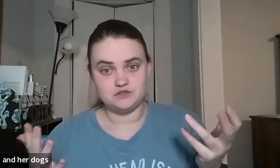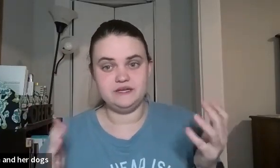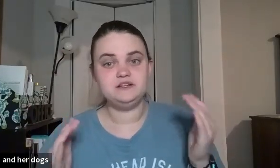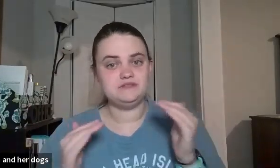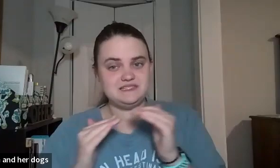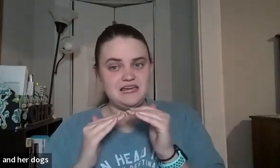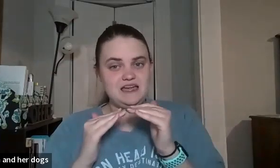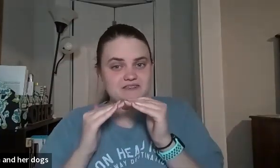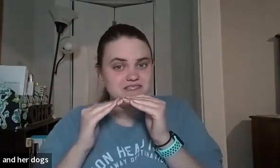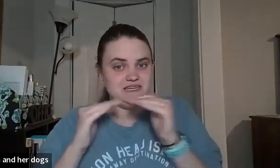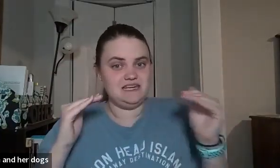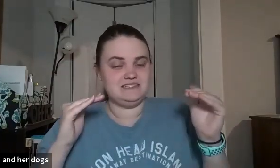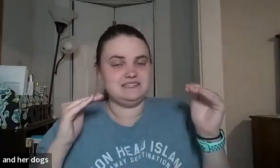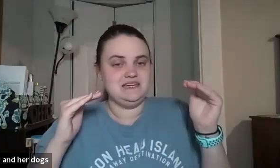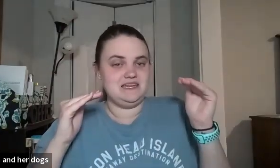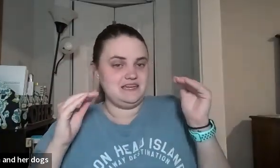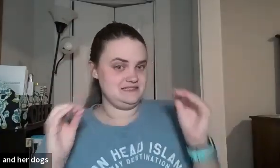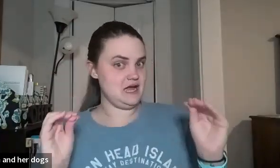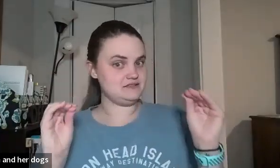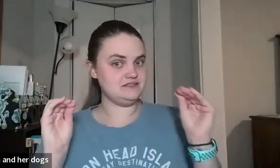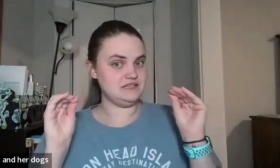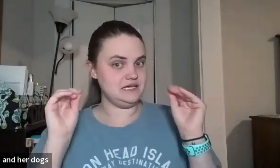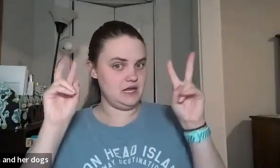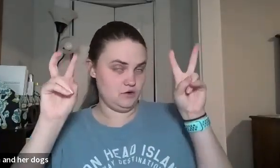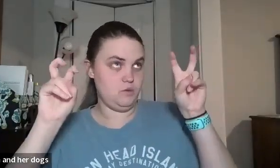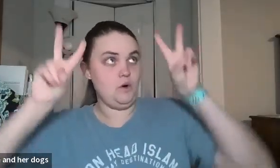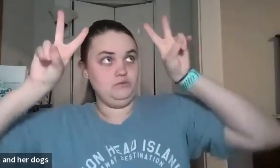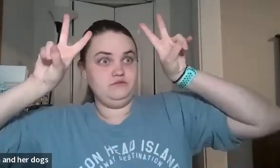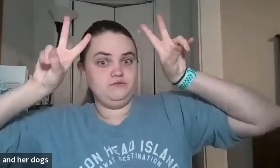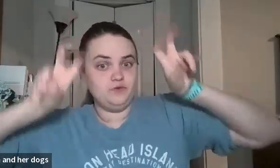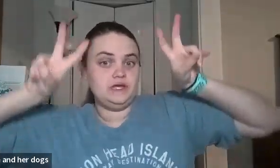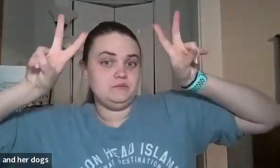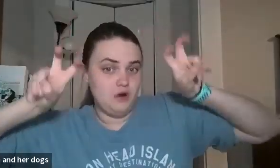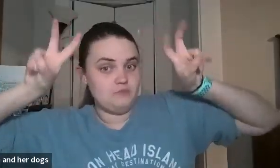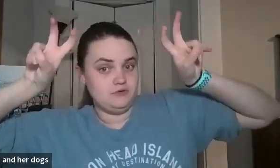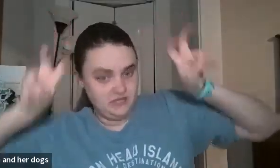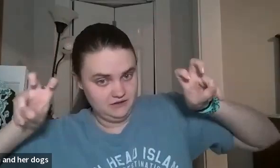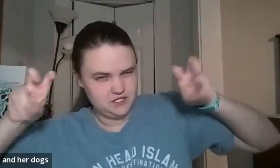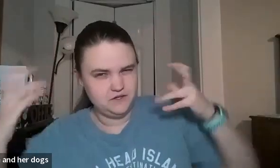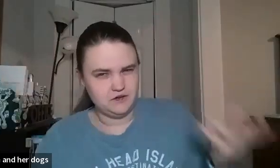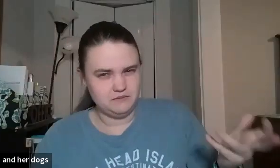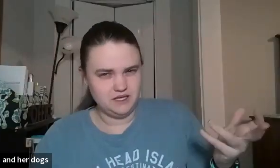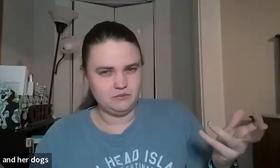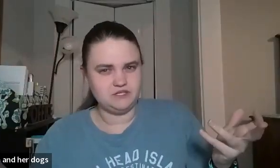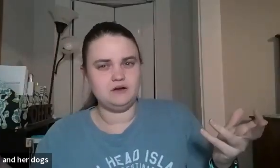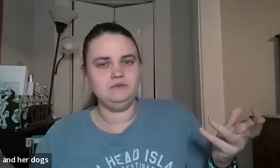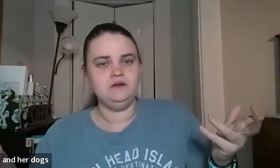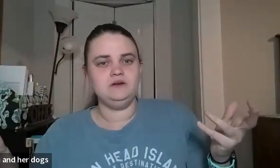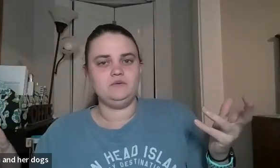we don't say the sentence exactly air quote fully proper English, if you know what I mean. We